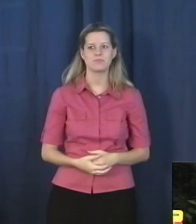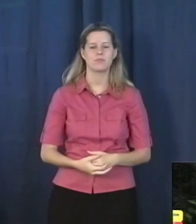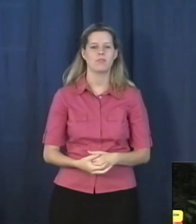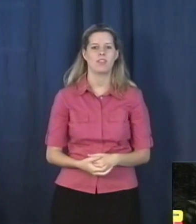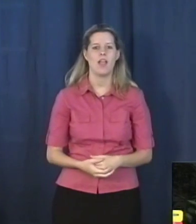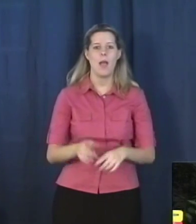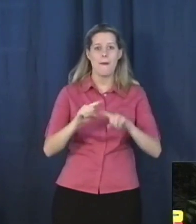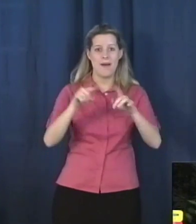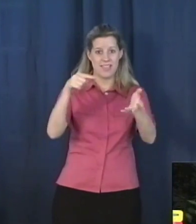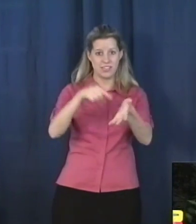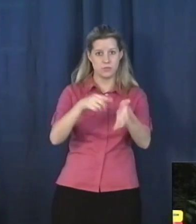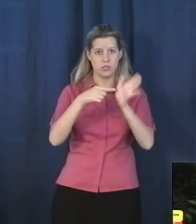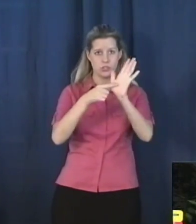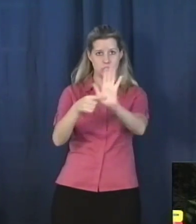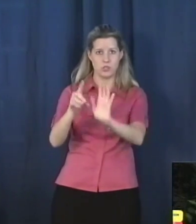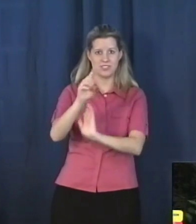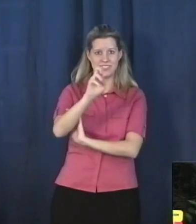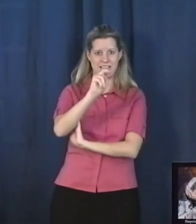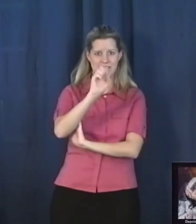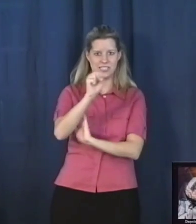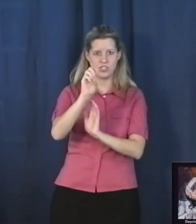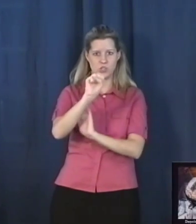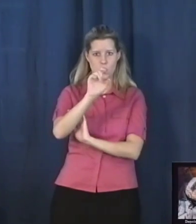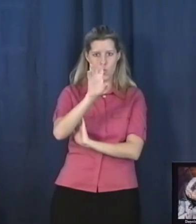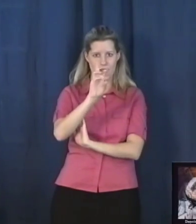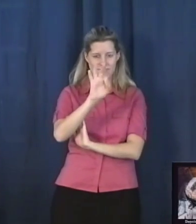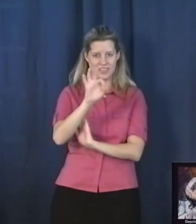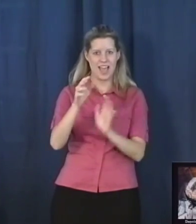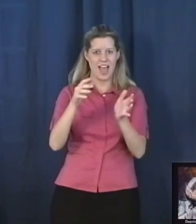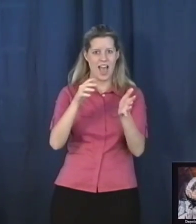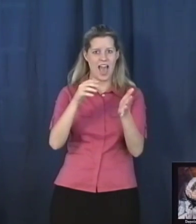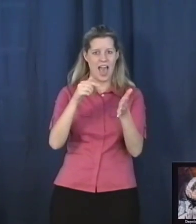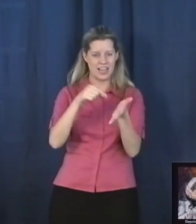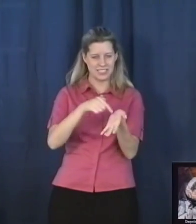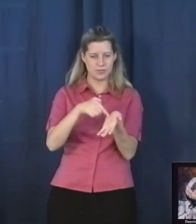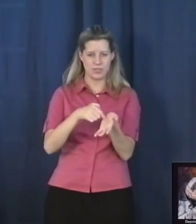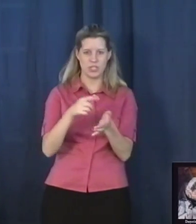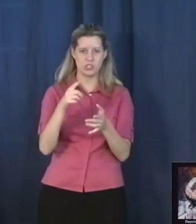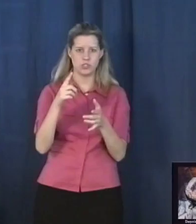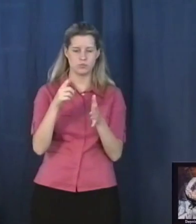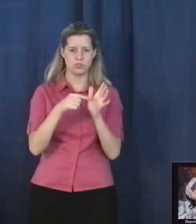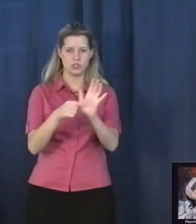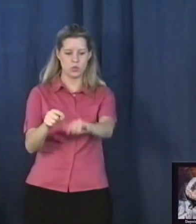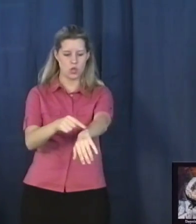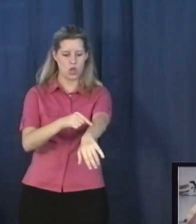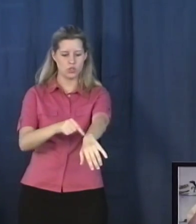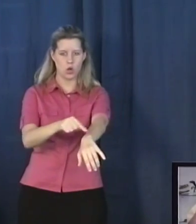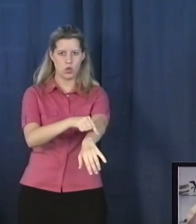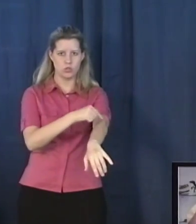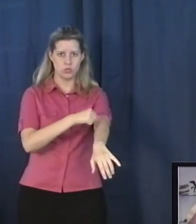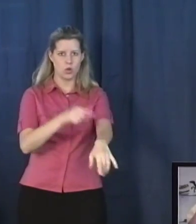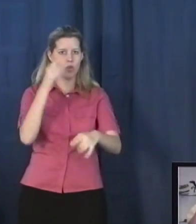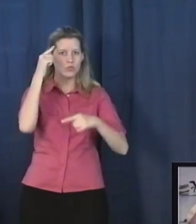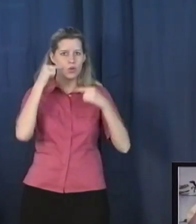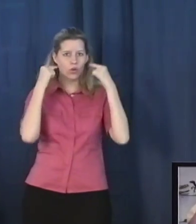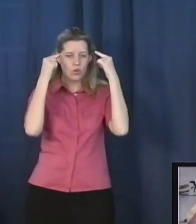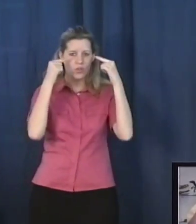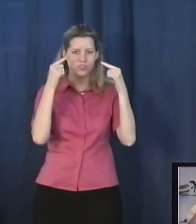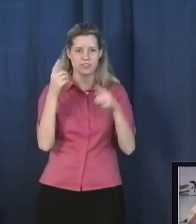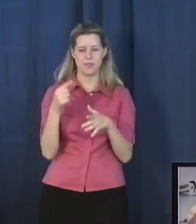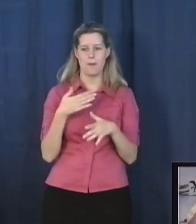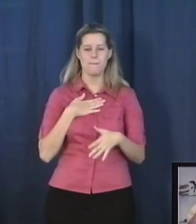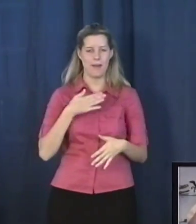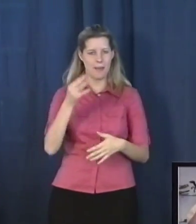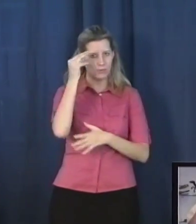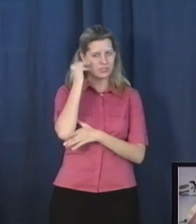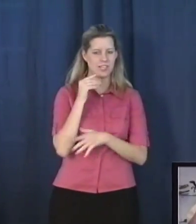But this one shows, Dennis Swift has this one. He shows circles on the side of the dinosaur. Here's one from my museum. Shows a dinosaur holding a guy by the